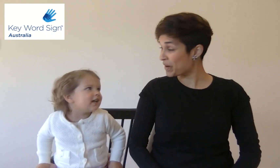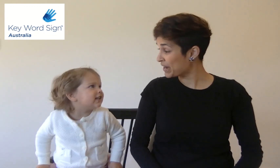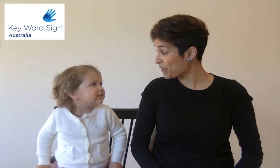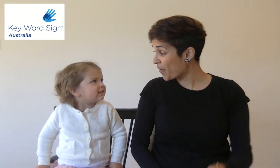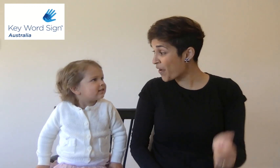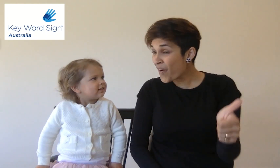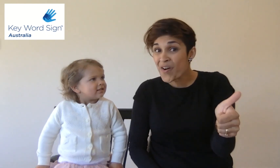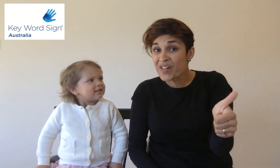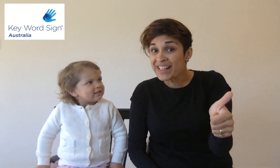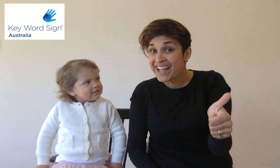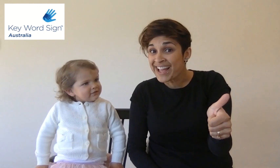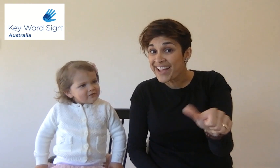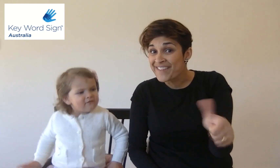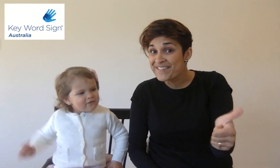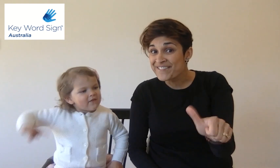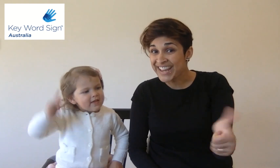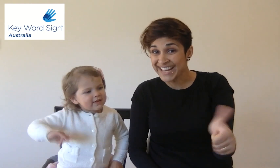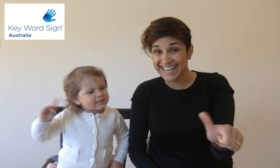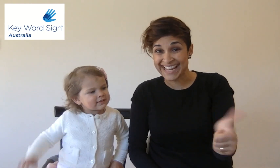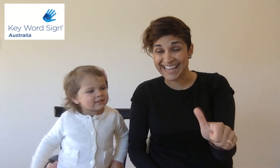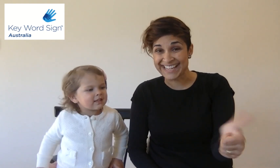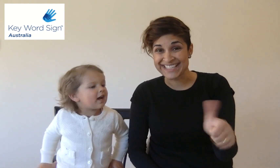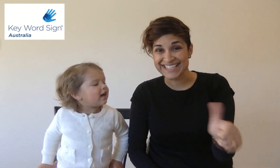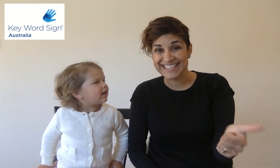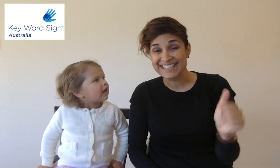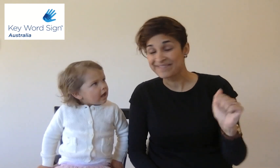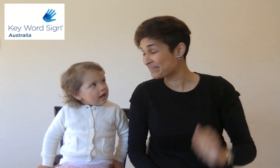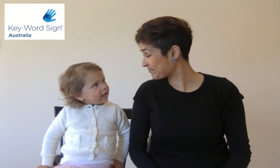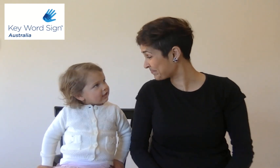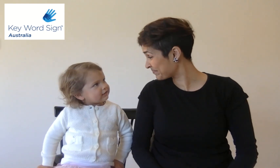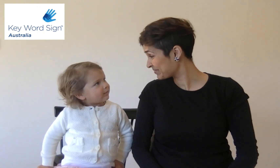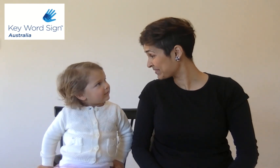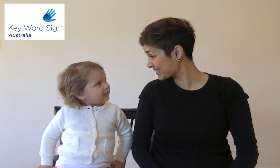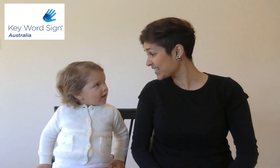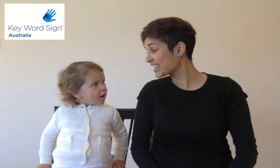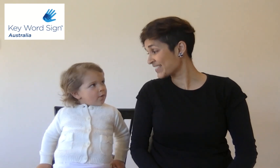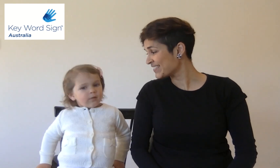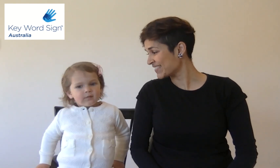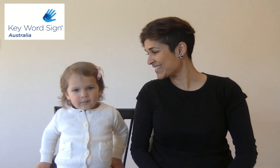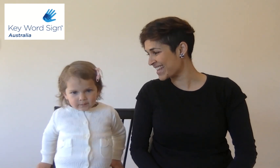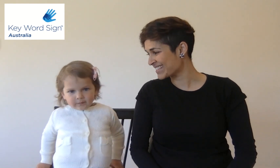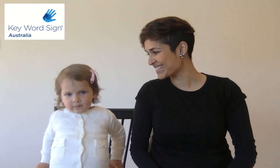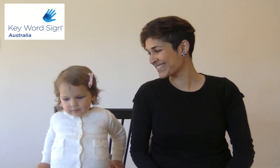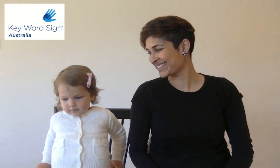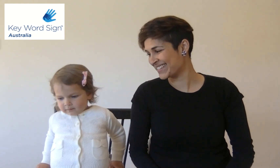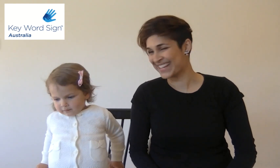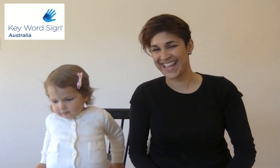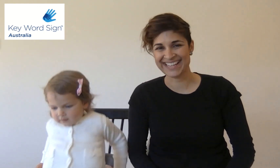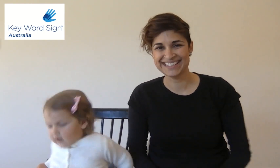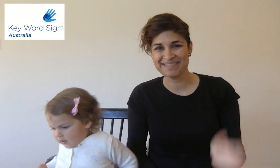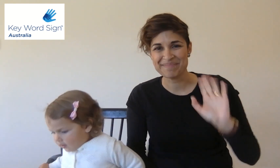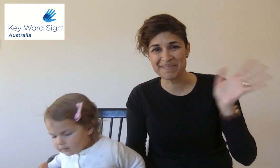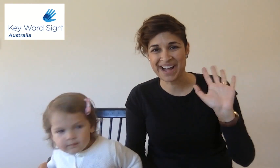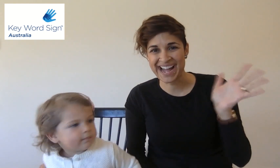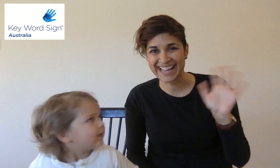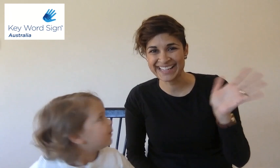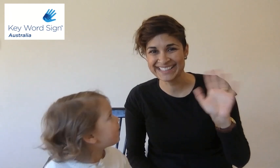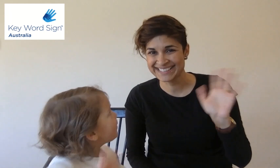We're all finished. Hi, something now. Yes, you can. Bye.